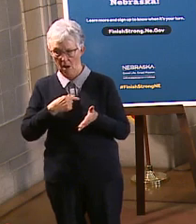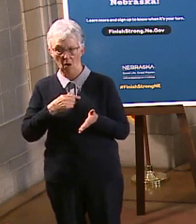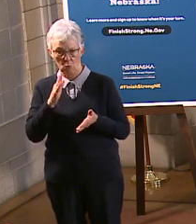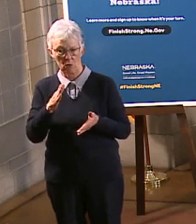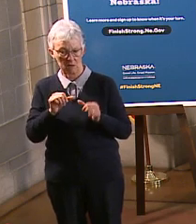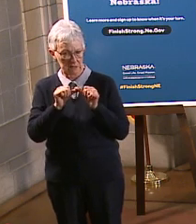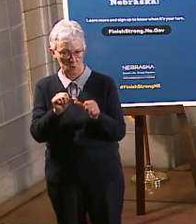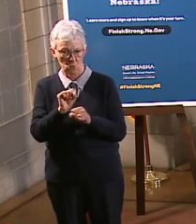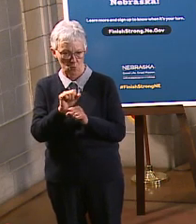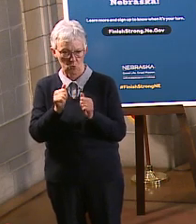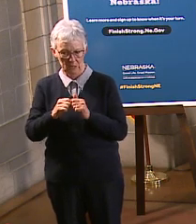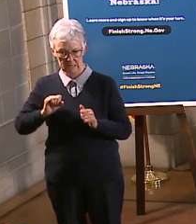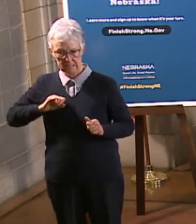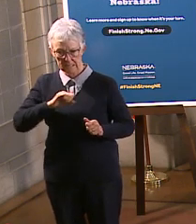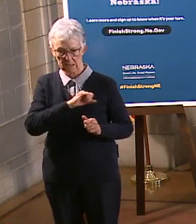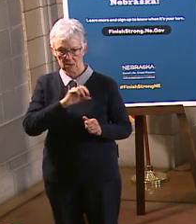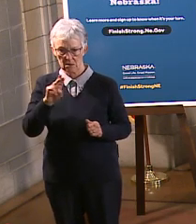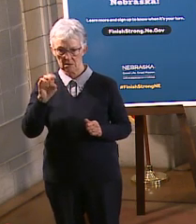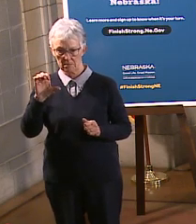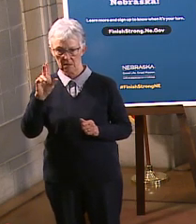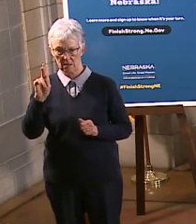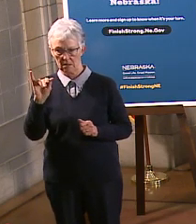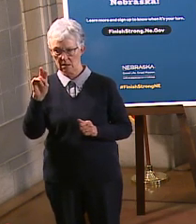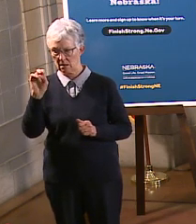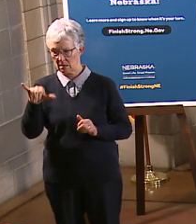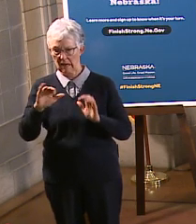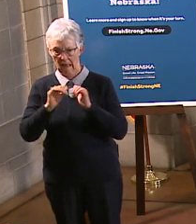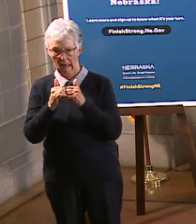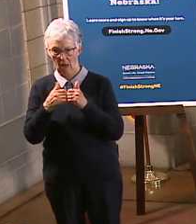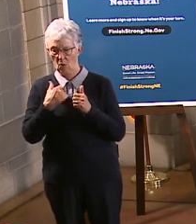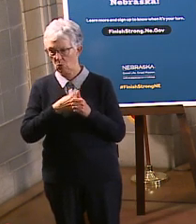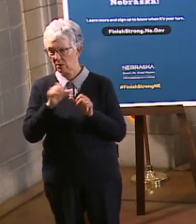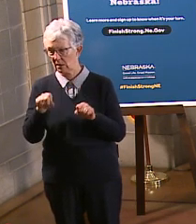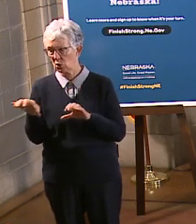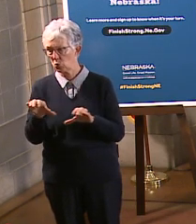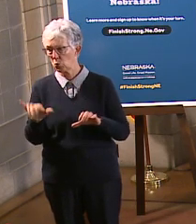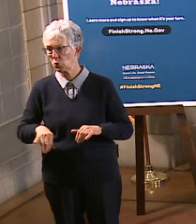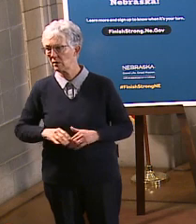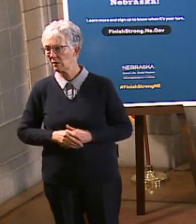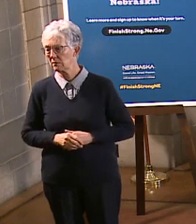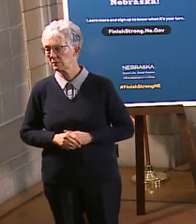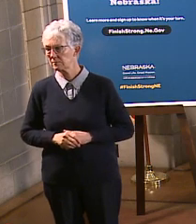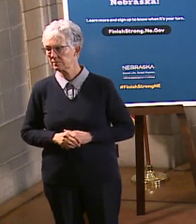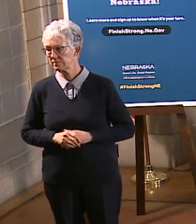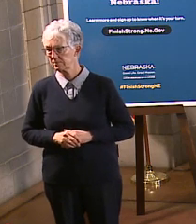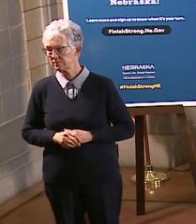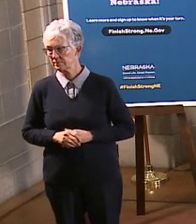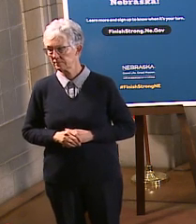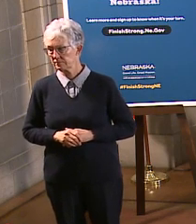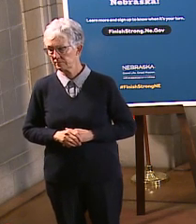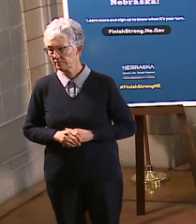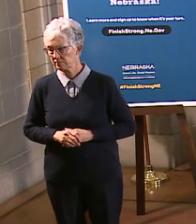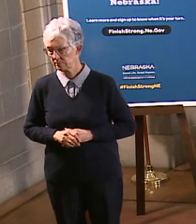McKinney or anybody else with regard to how we can do that. Brian